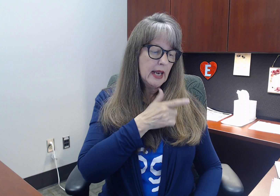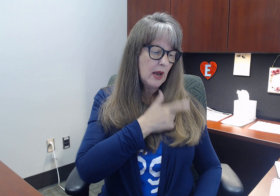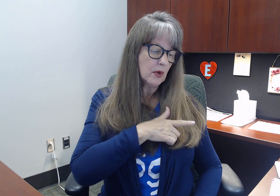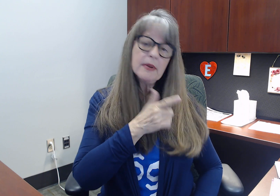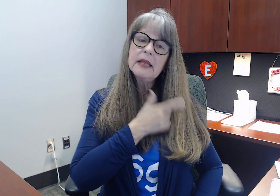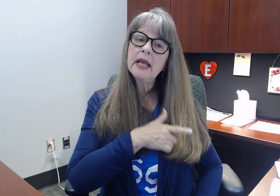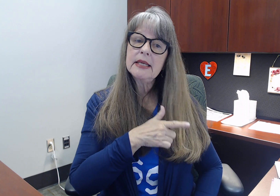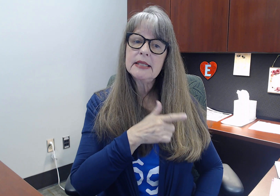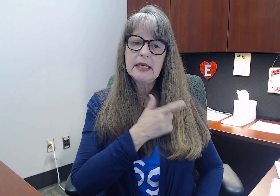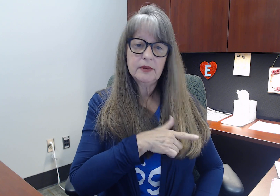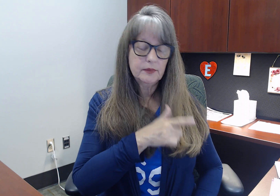want to be lazy.